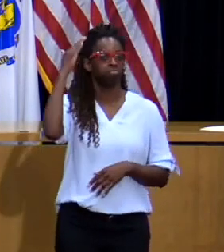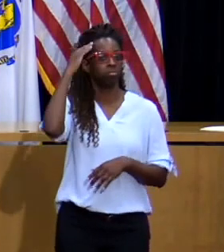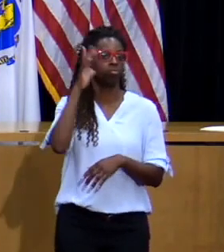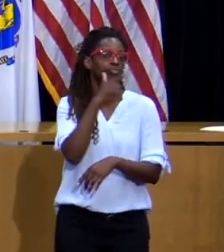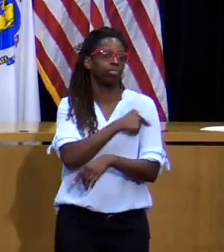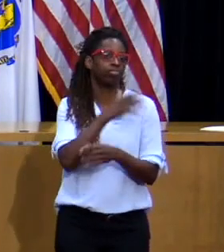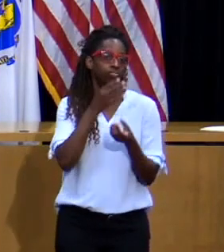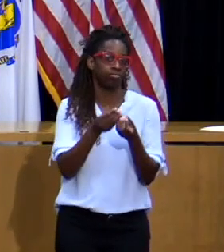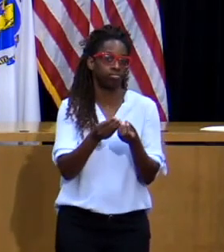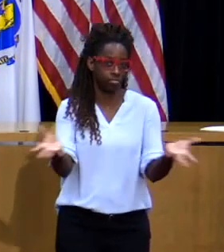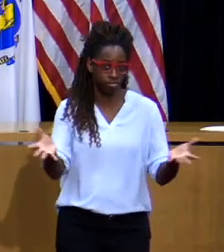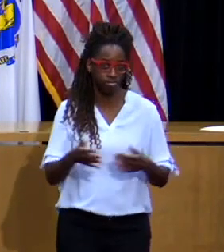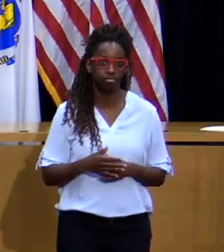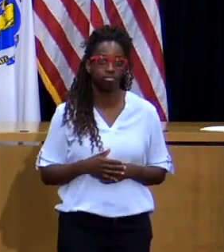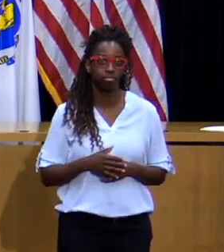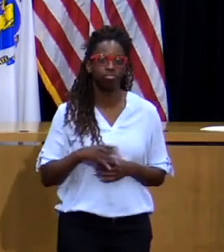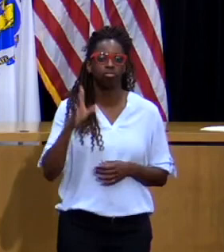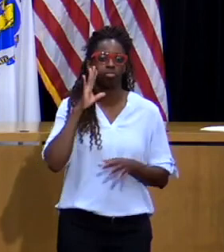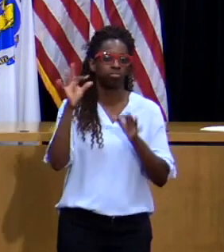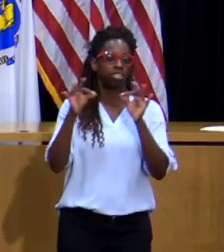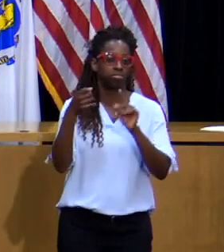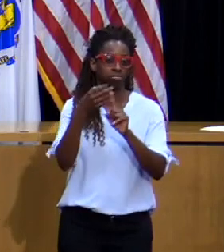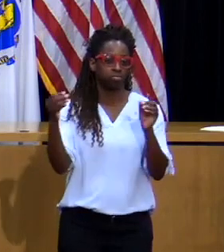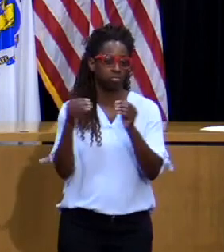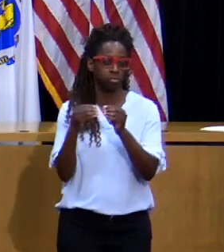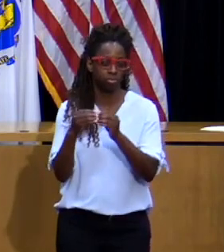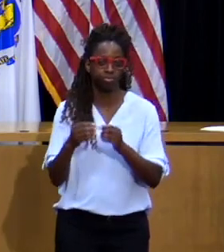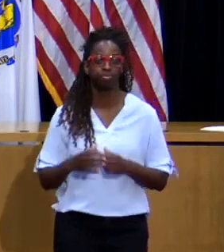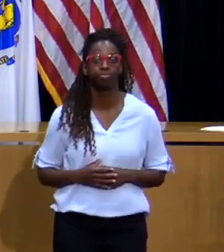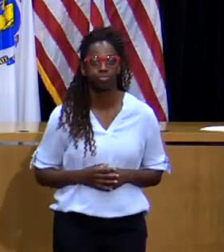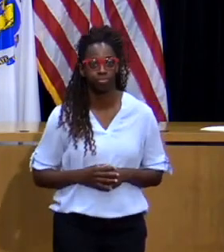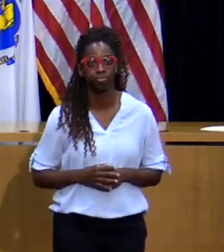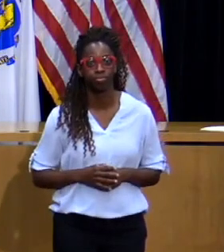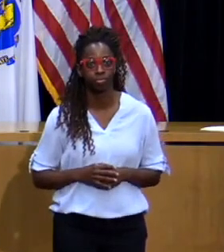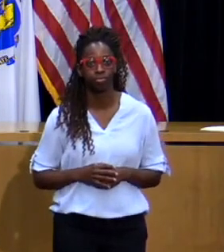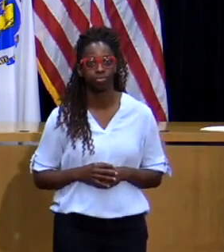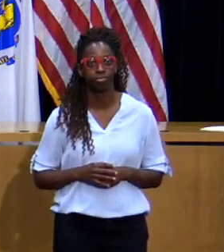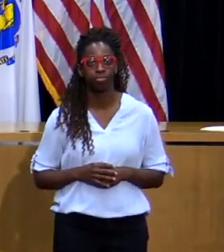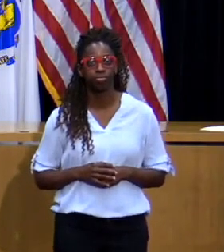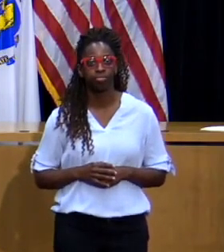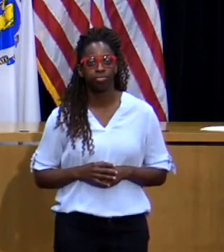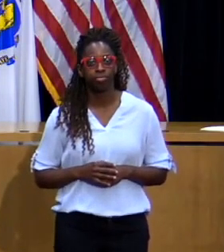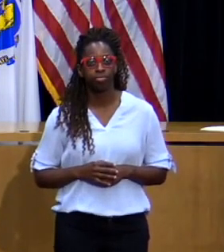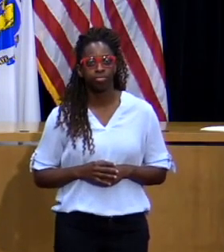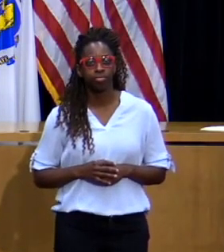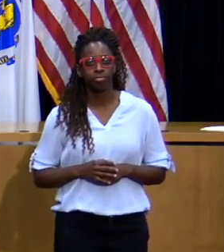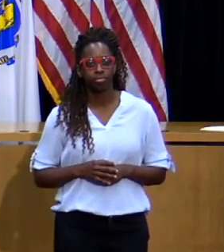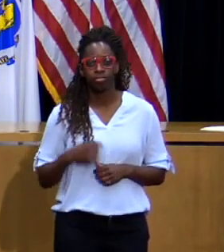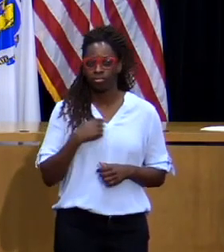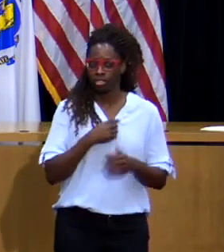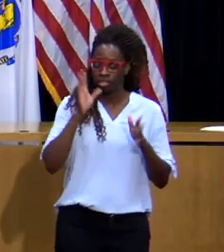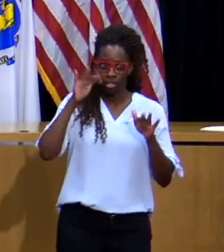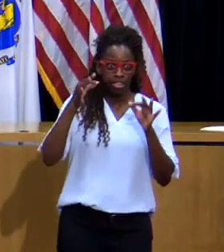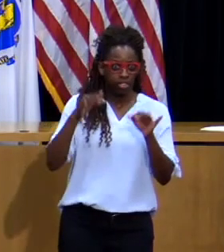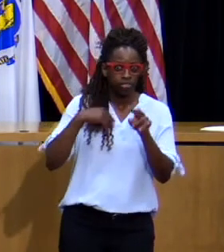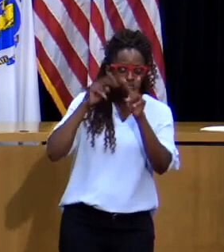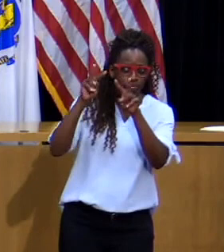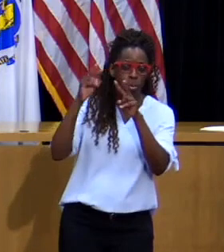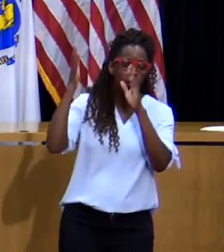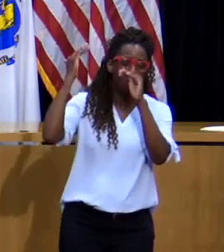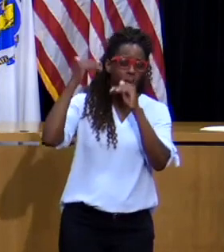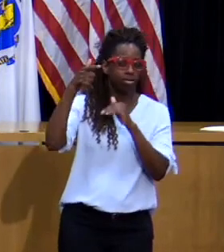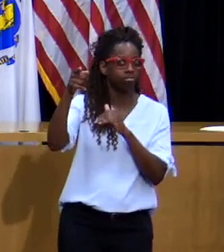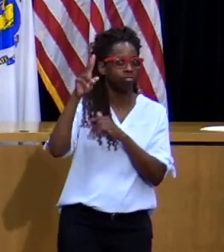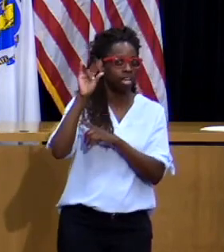say on those efforts soon. There is definitely hope on the horizon, and the delivery of a vaccine is a